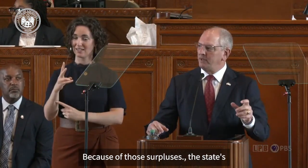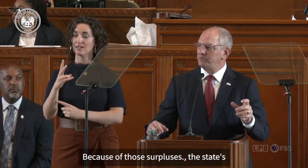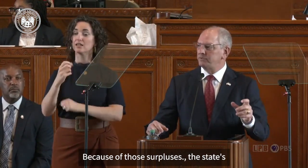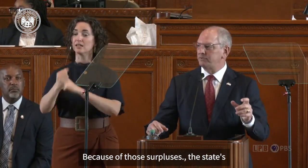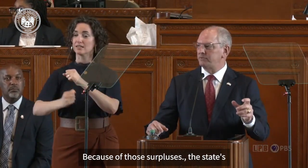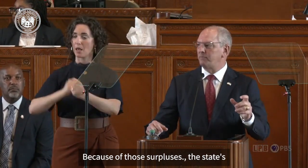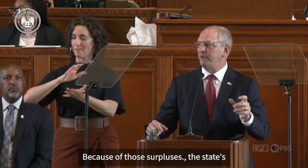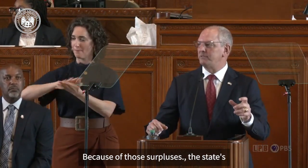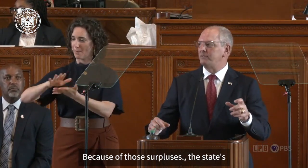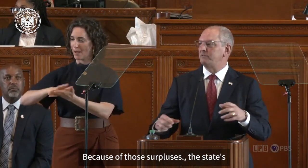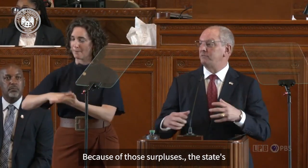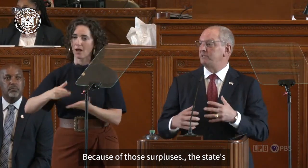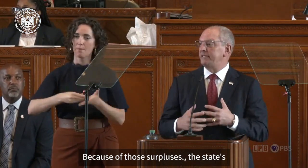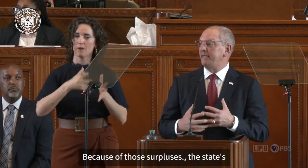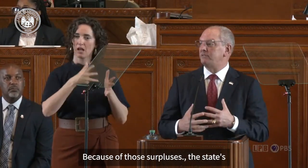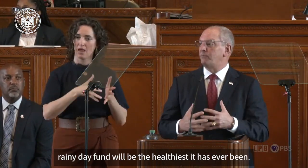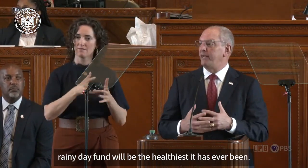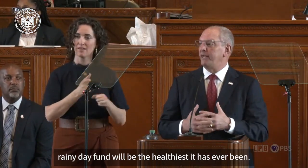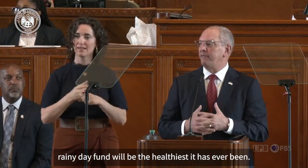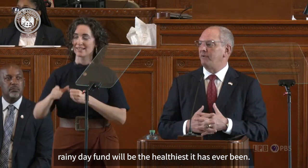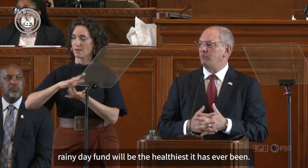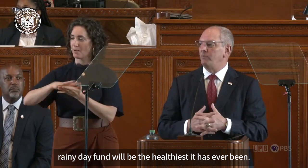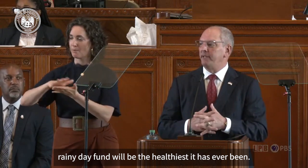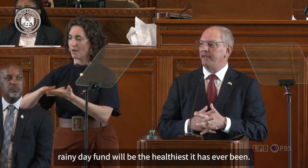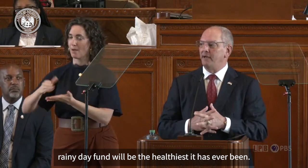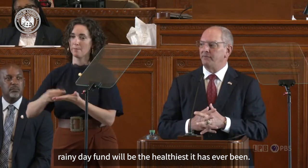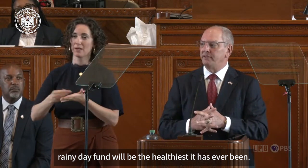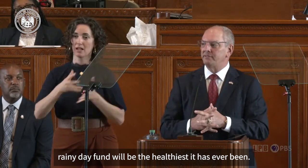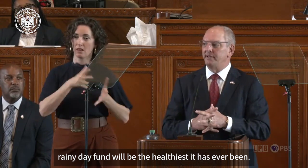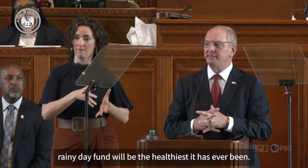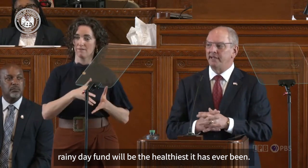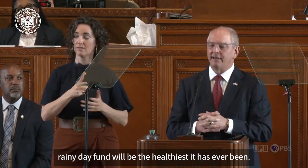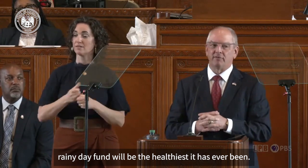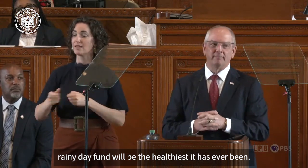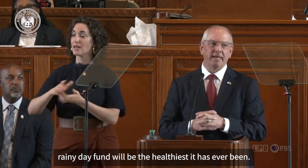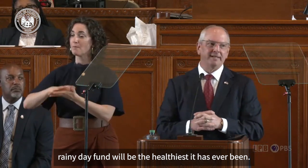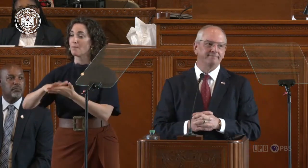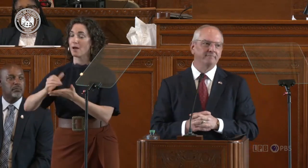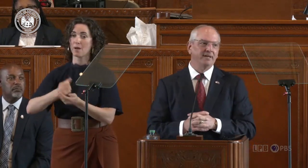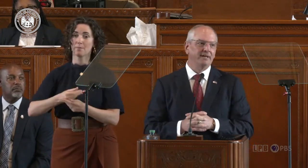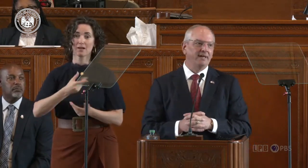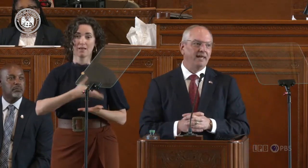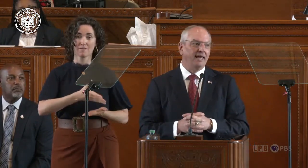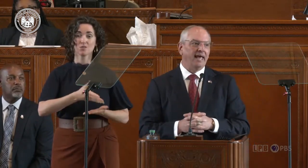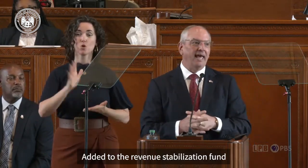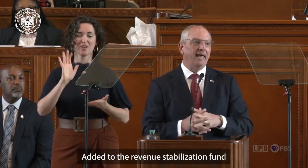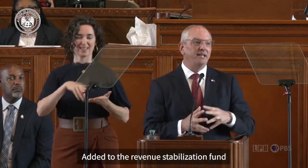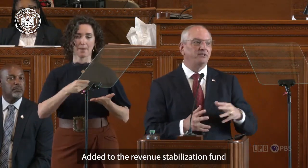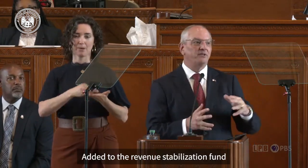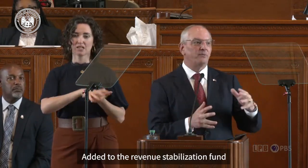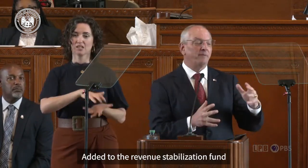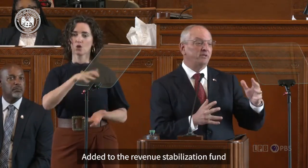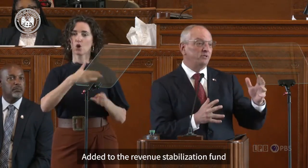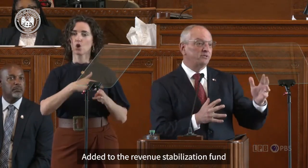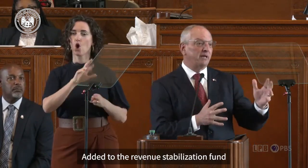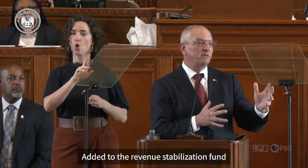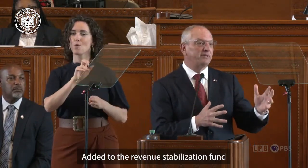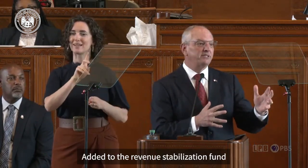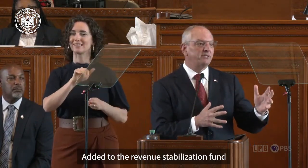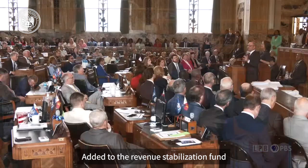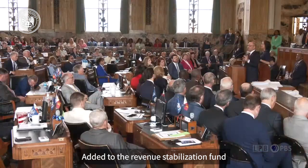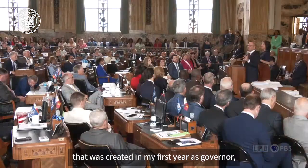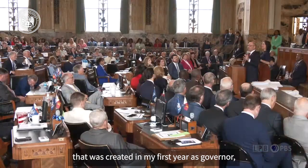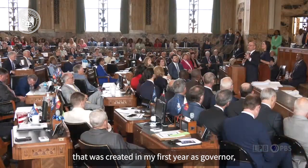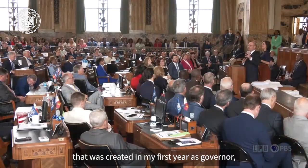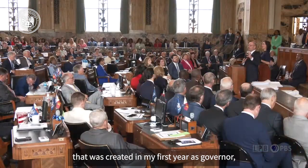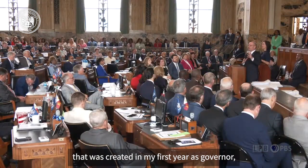Because of those surpluses, the state's rainy day fund will be the healthiest it has ever been. Added to the revenue